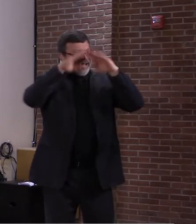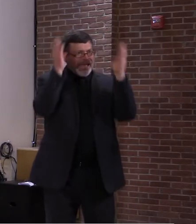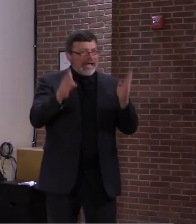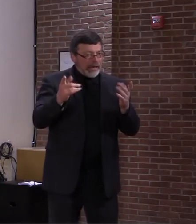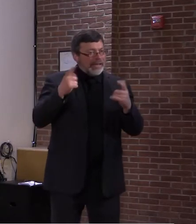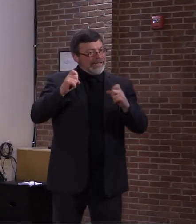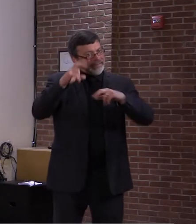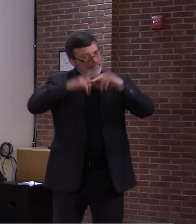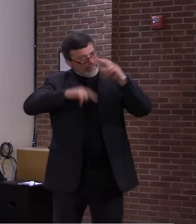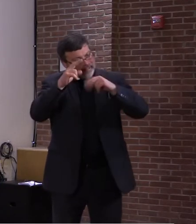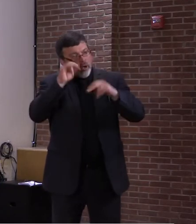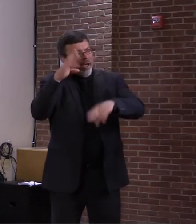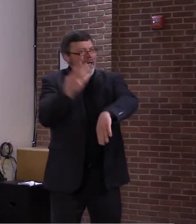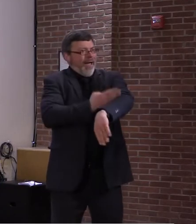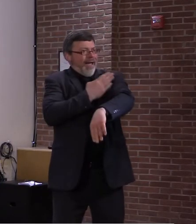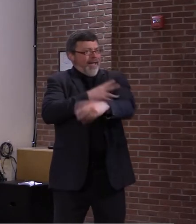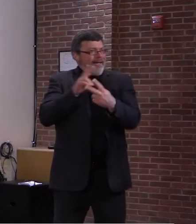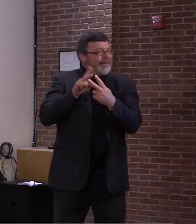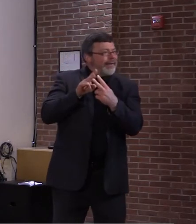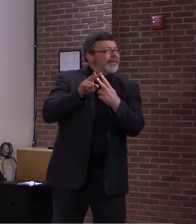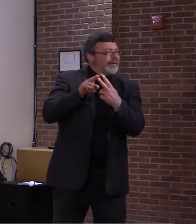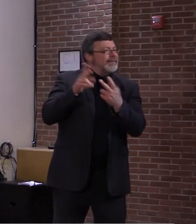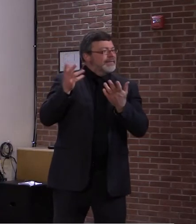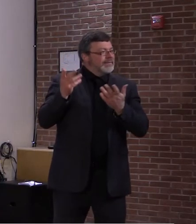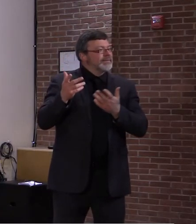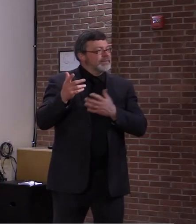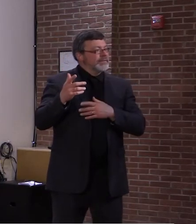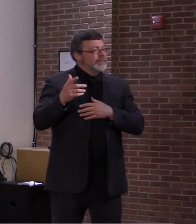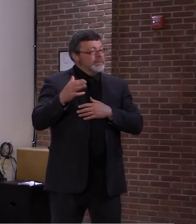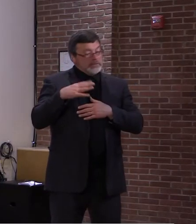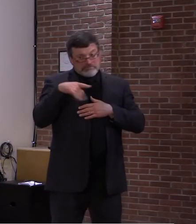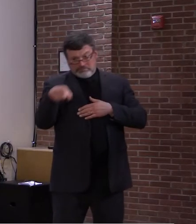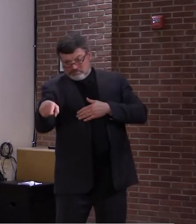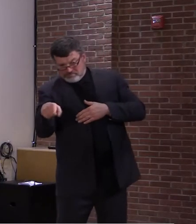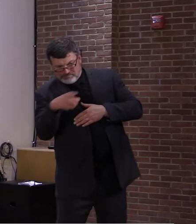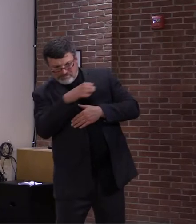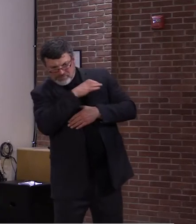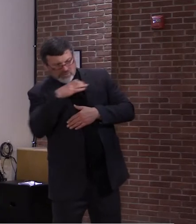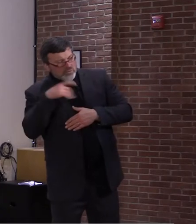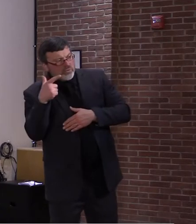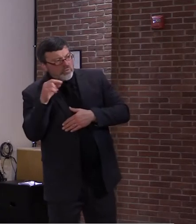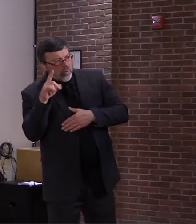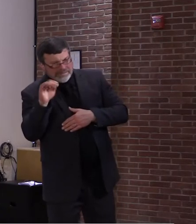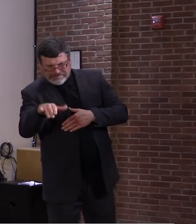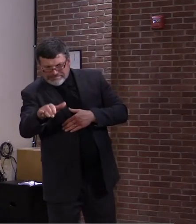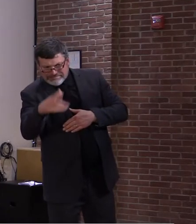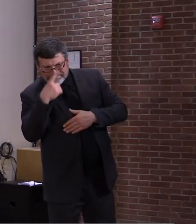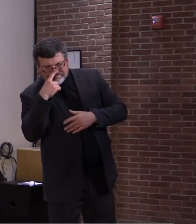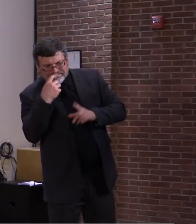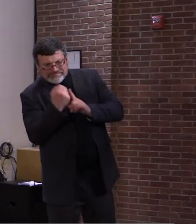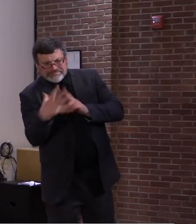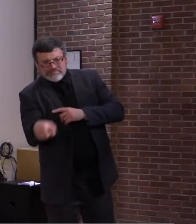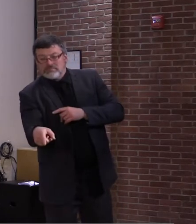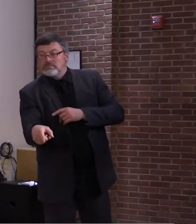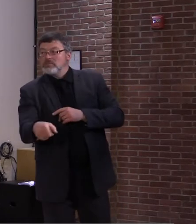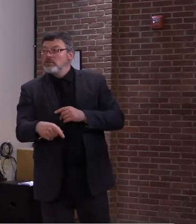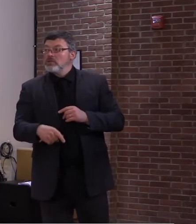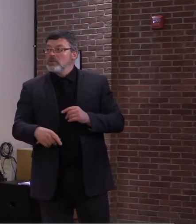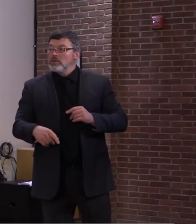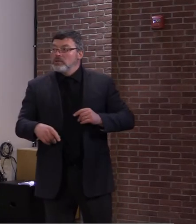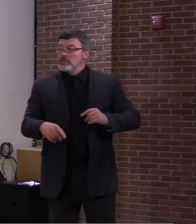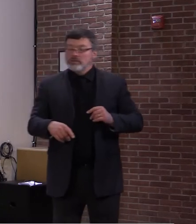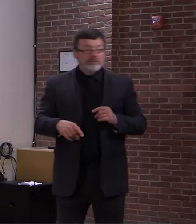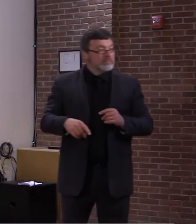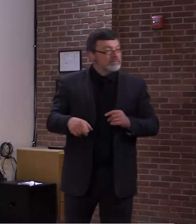a little bit more color to help explain to folks what we're talking about? Sure. Thanks, Secretary Curley. I think